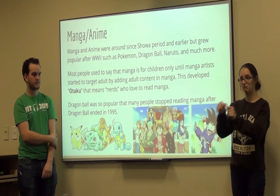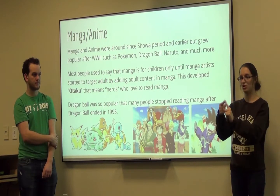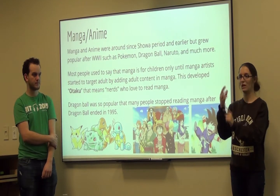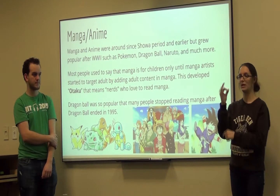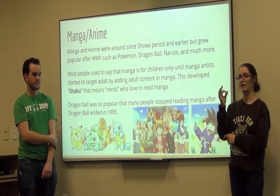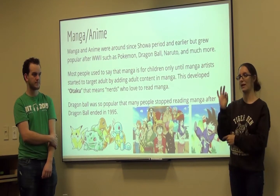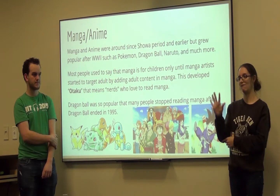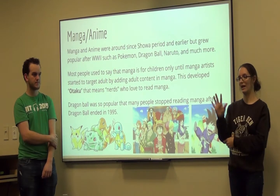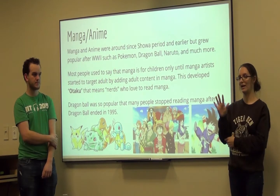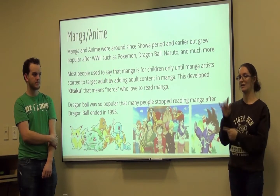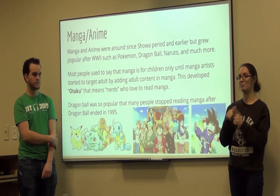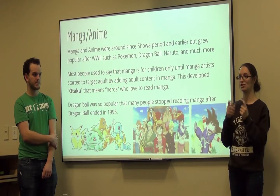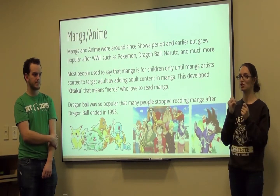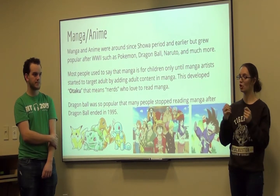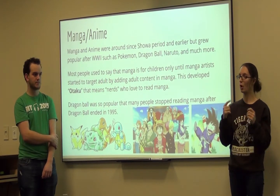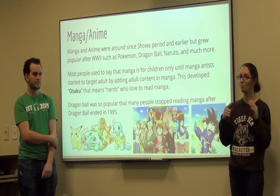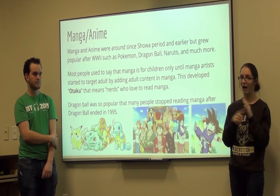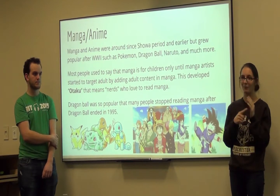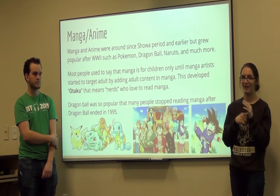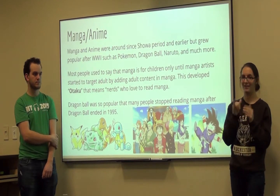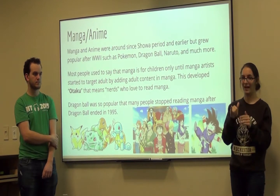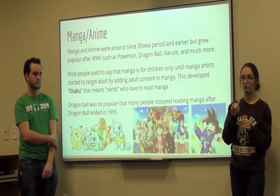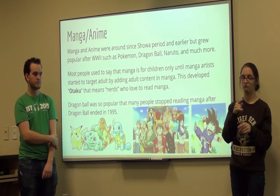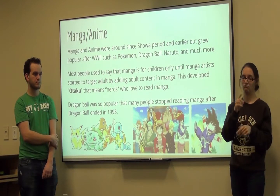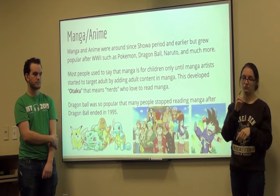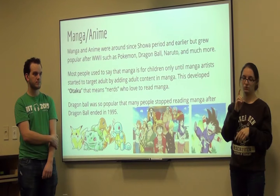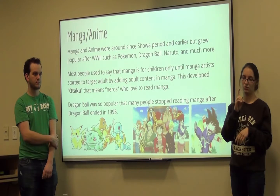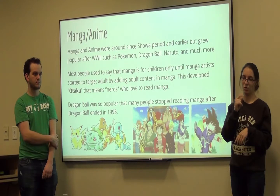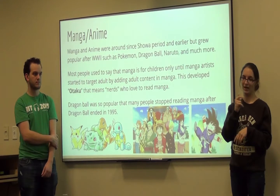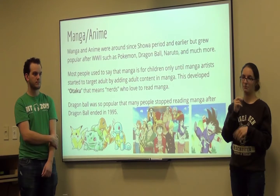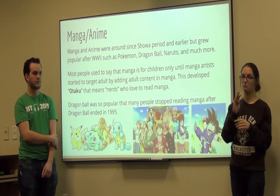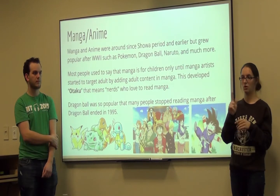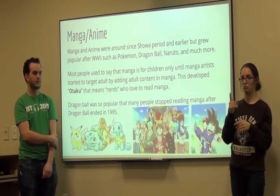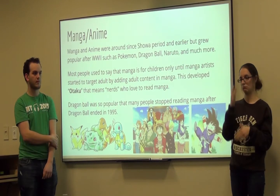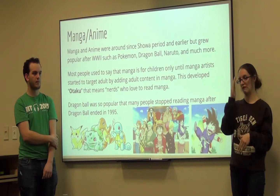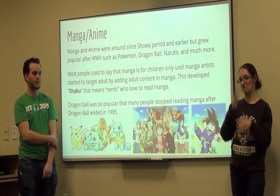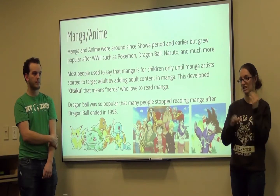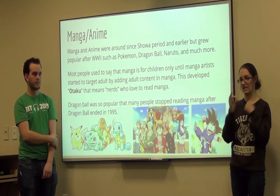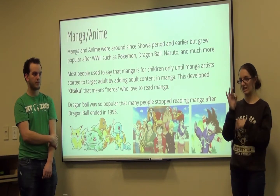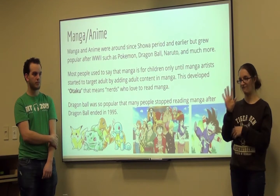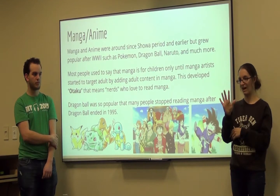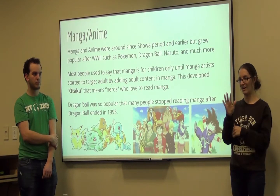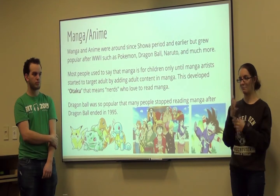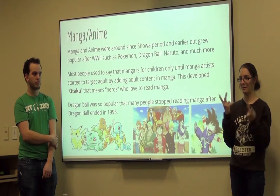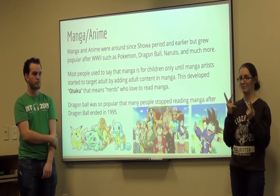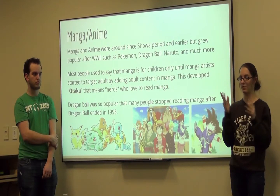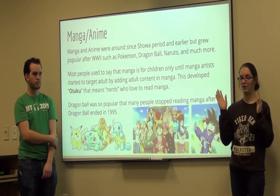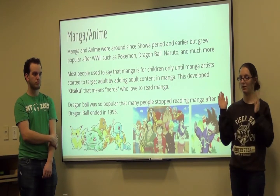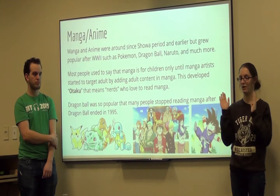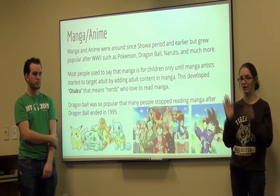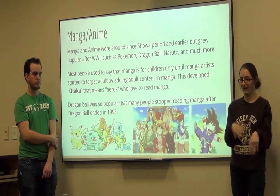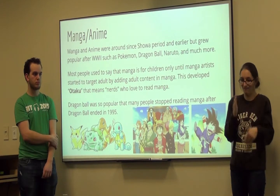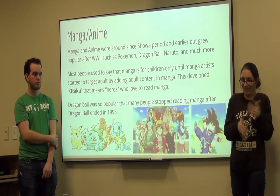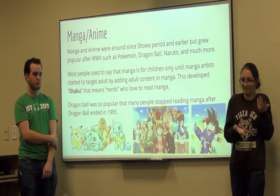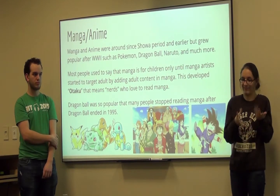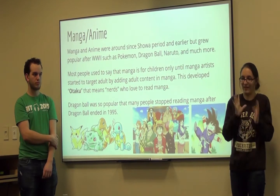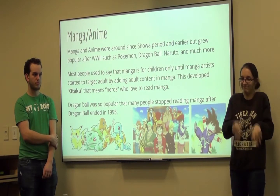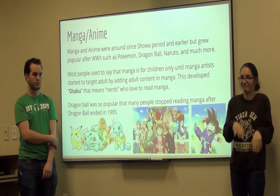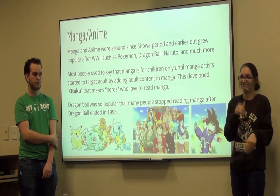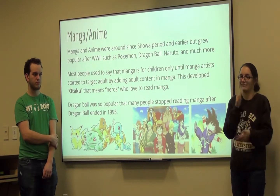during the Showa period, and it was so popular at that time. When they ended in 1995,